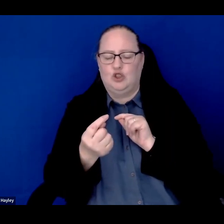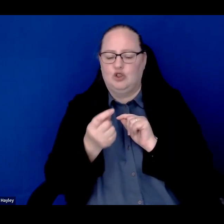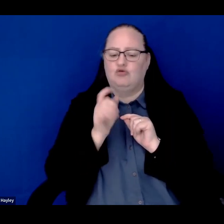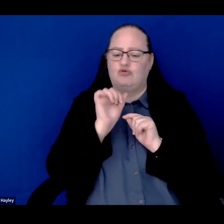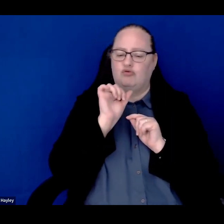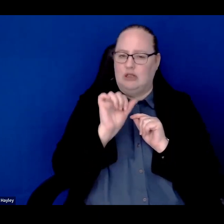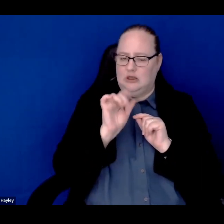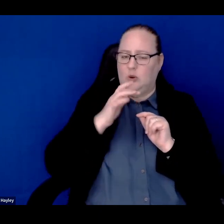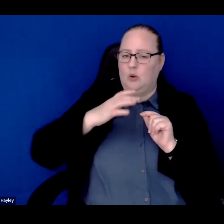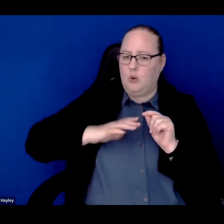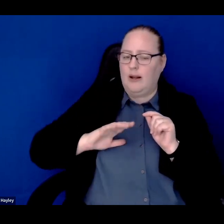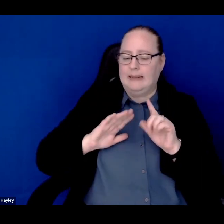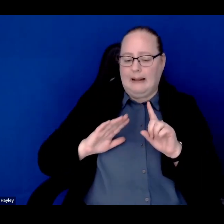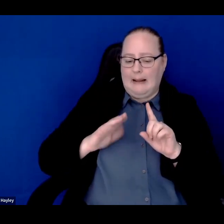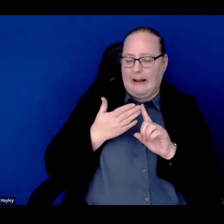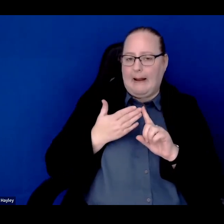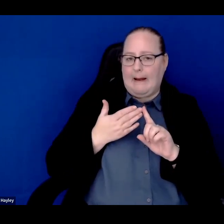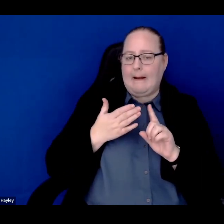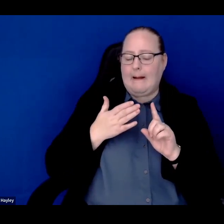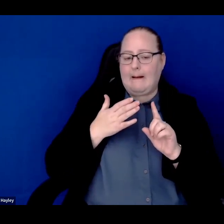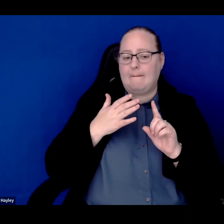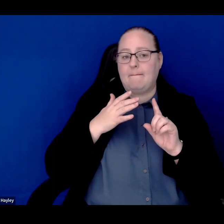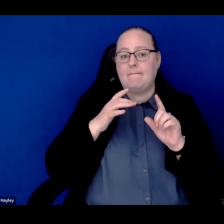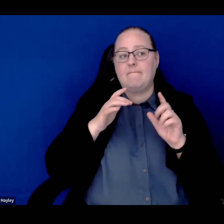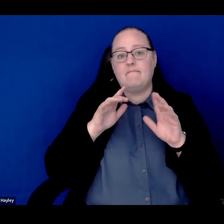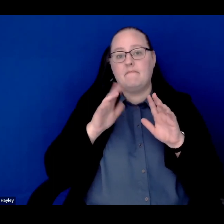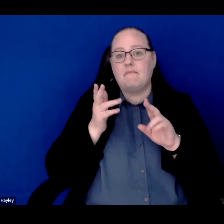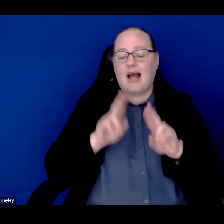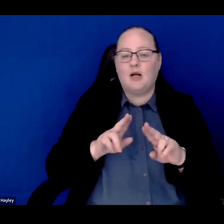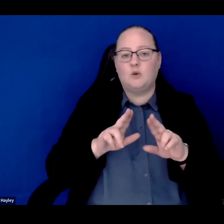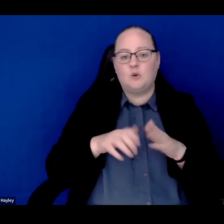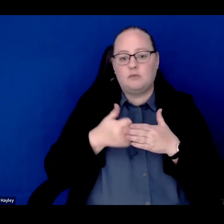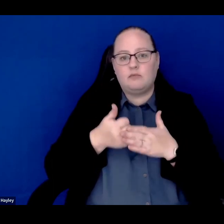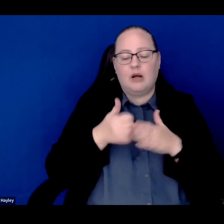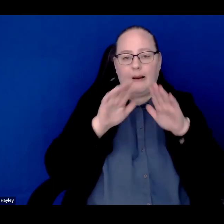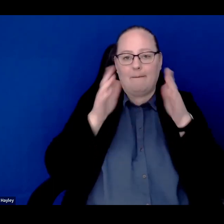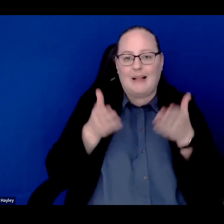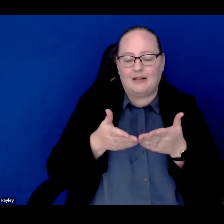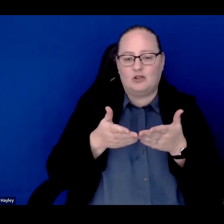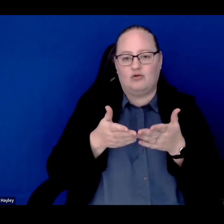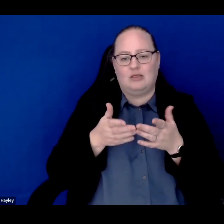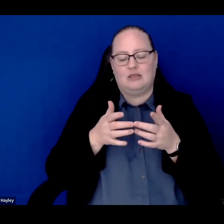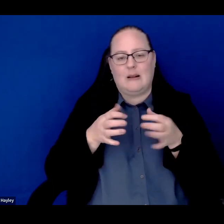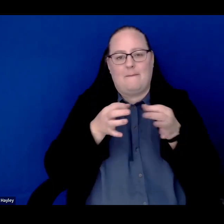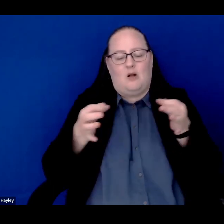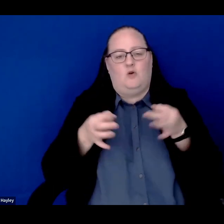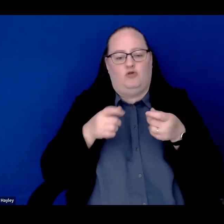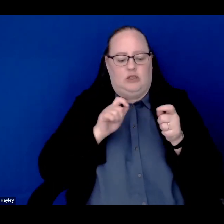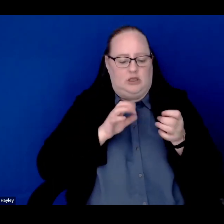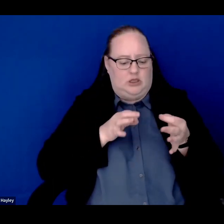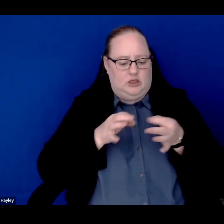not managing while just growing. And so therefore they will have to think of degrowth strategies and come up with a lot of